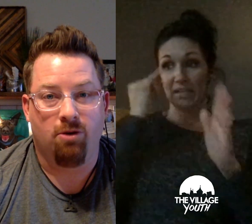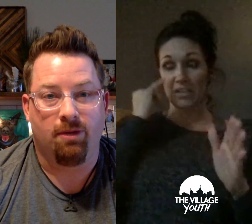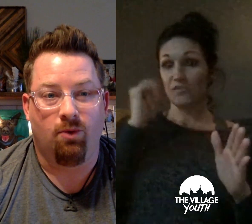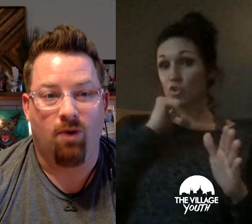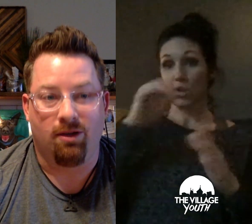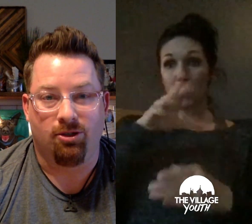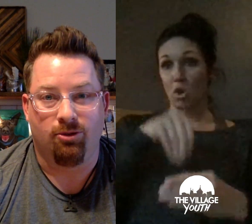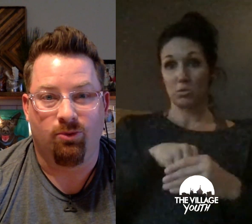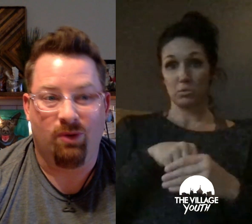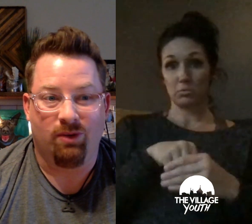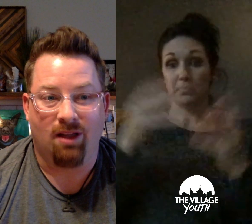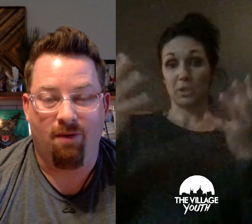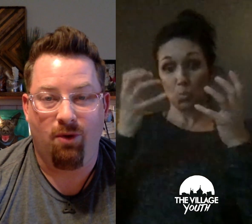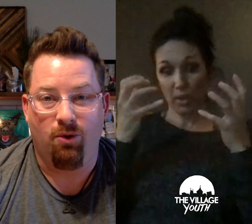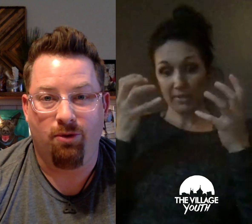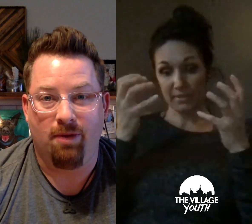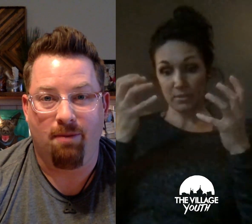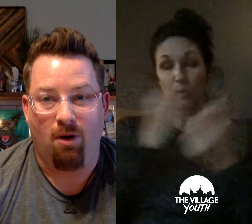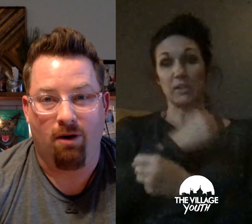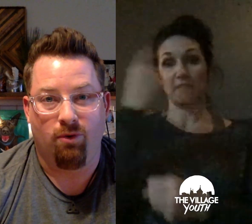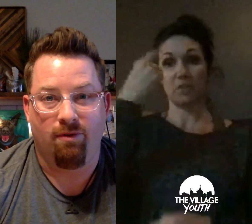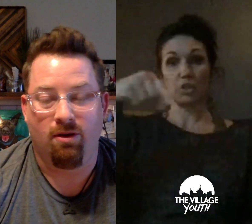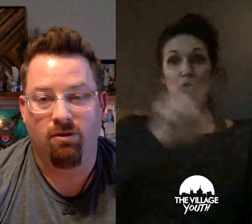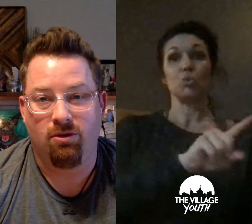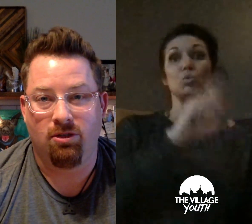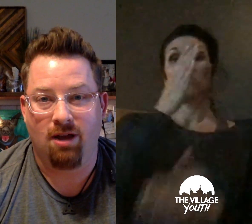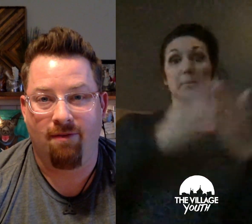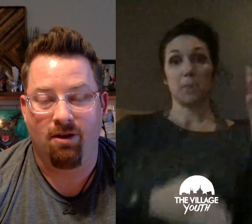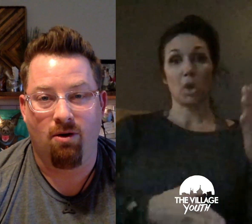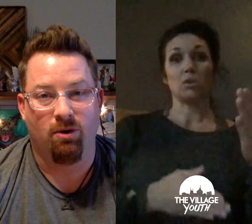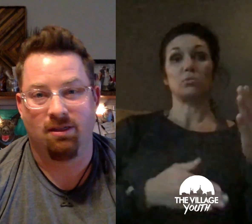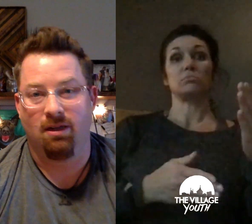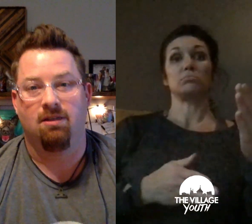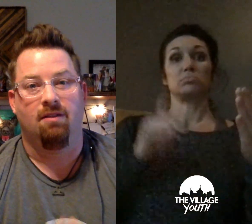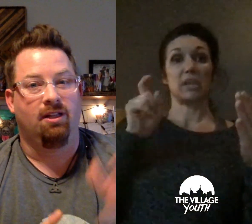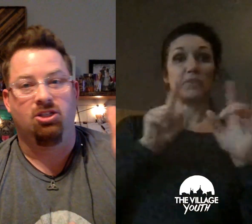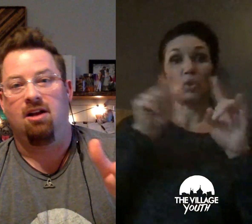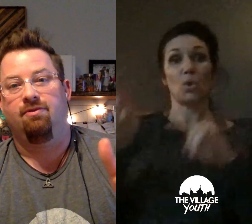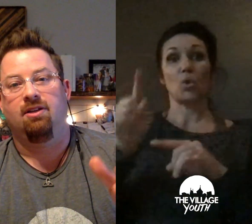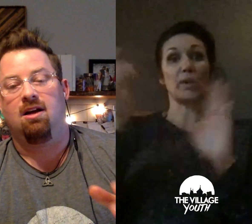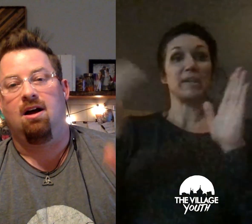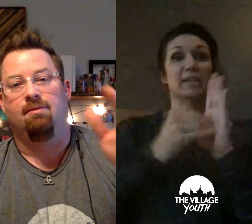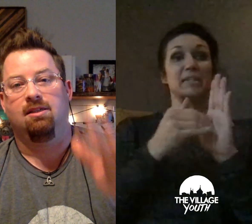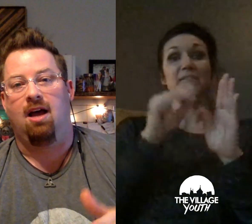small group but you want to, we would love for you to be a part of one of those. You just have to go, once again, to